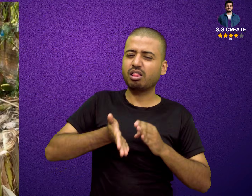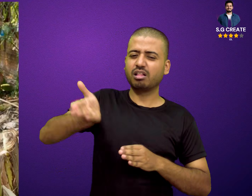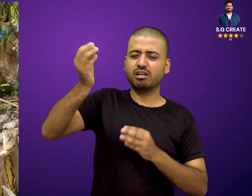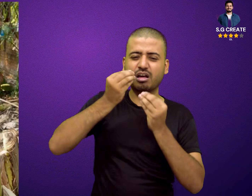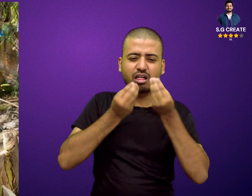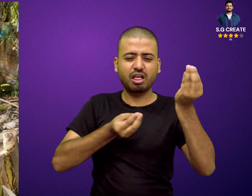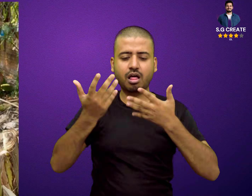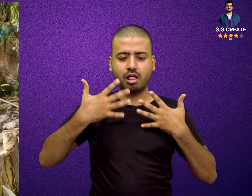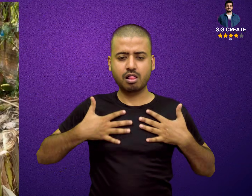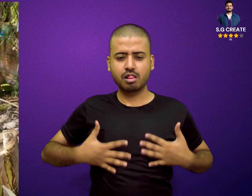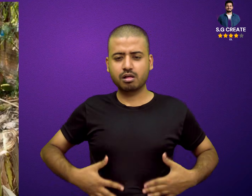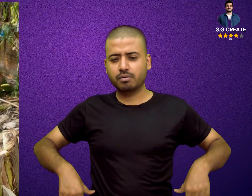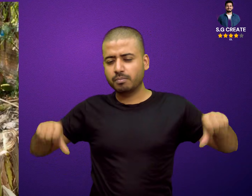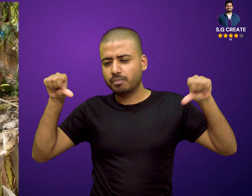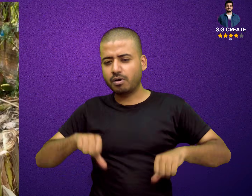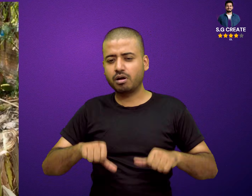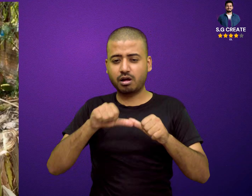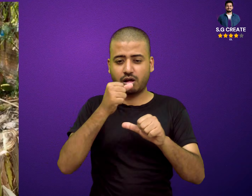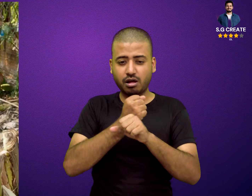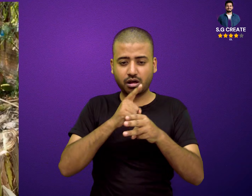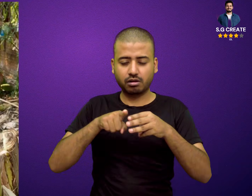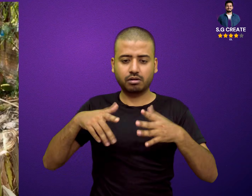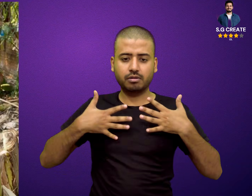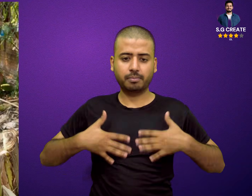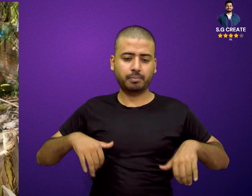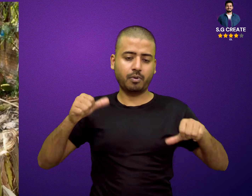cheesecloth to extract pure, debris-free